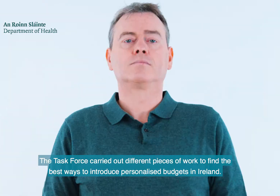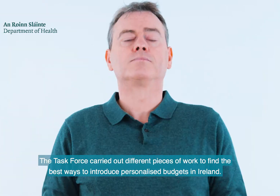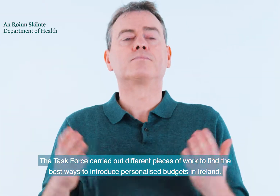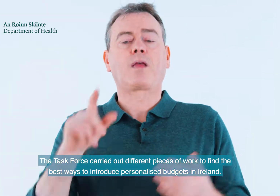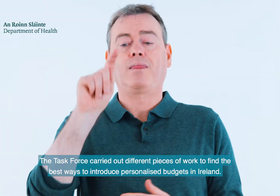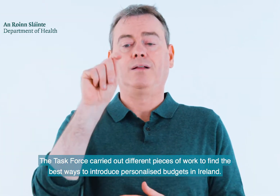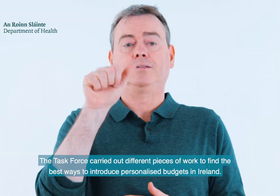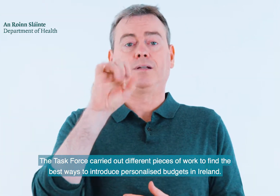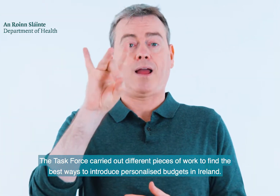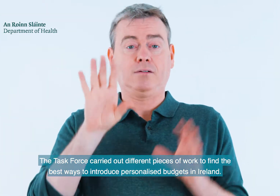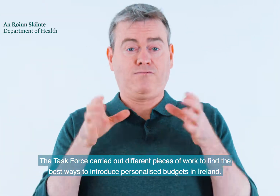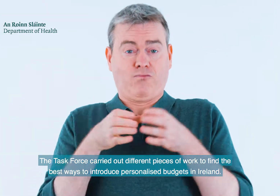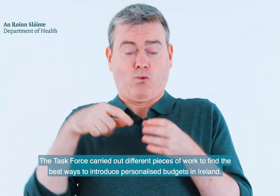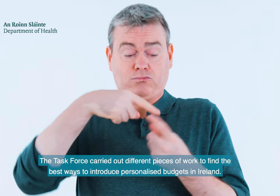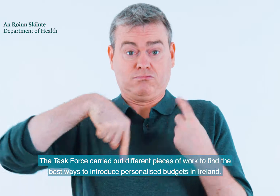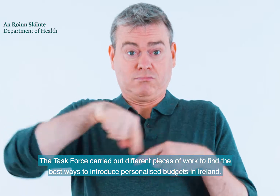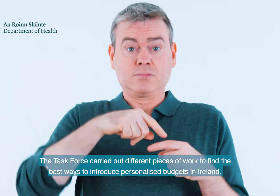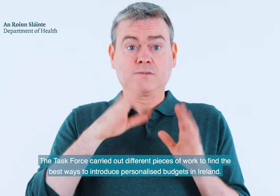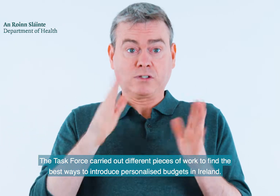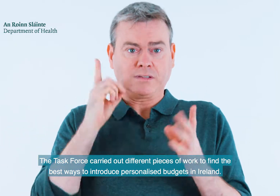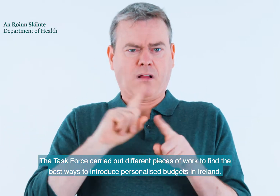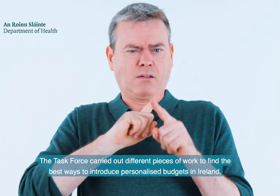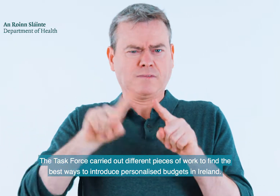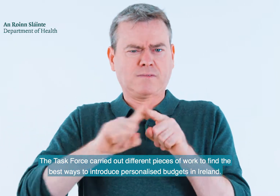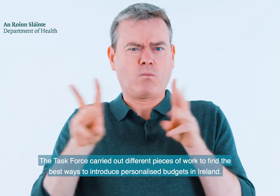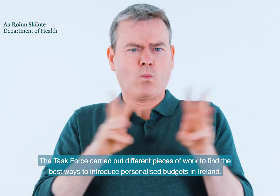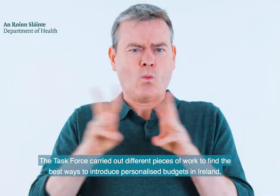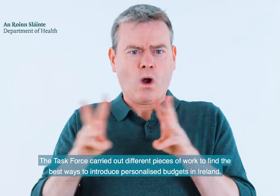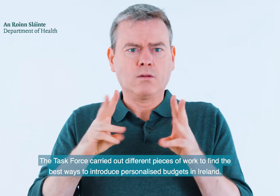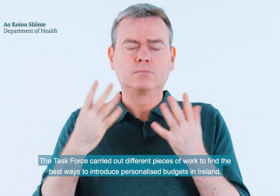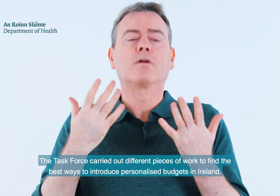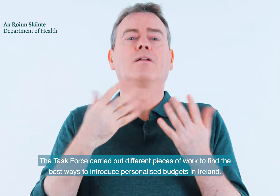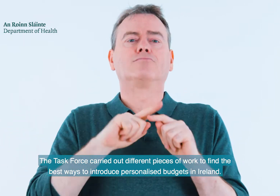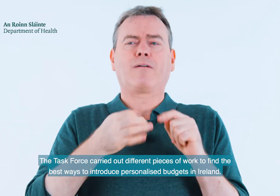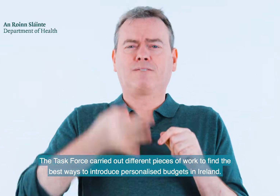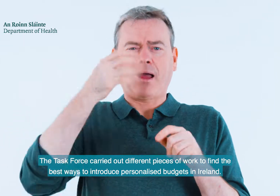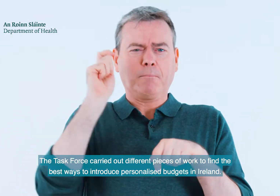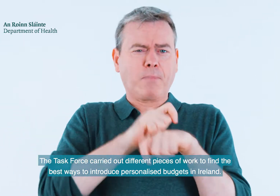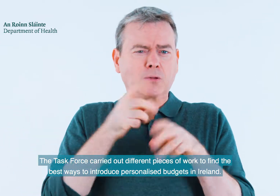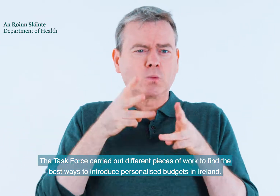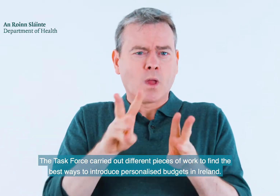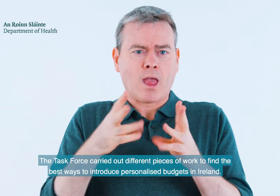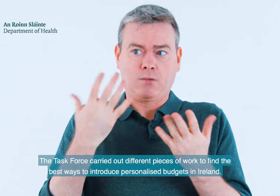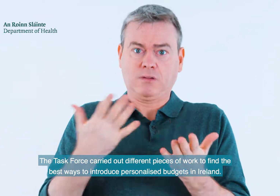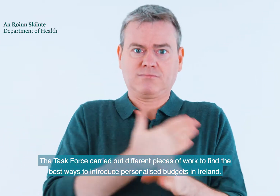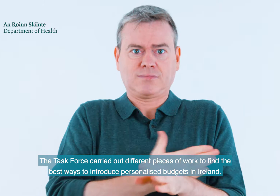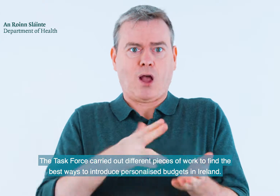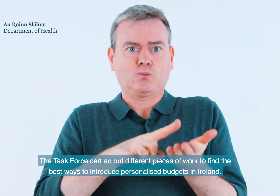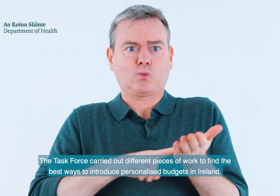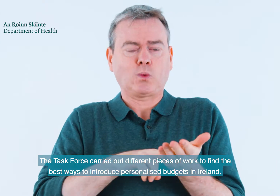The task force carried out different pieces of work to find the best ways to introduce personalised budgets in Ireland.